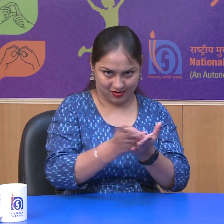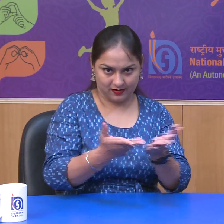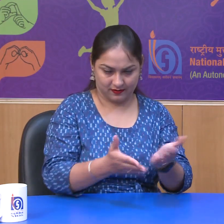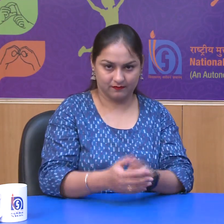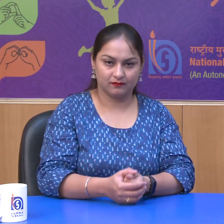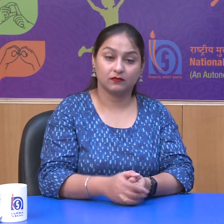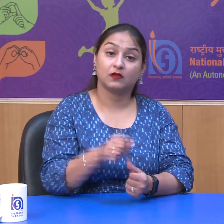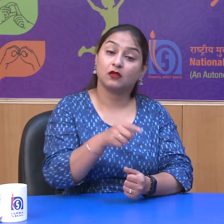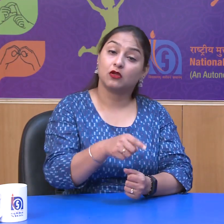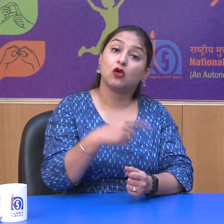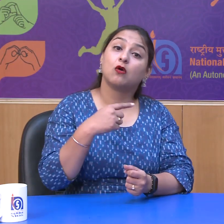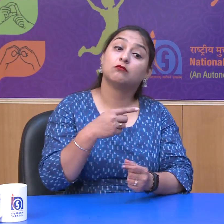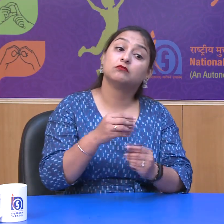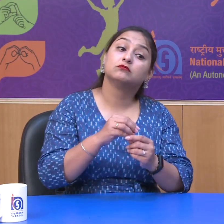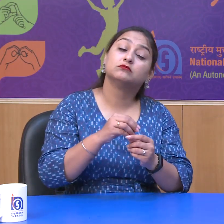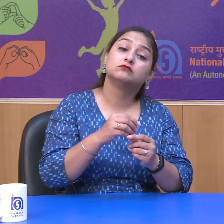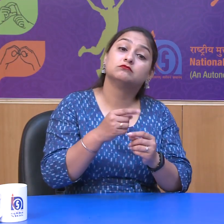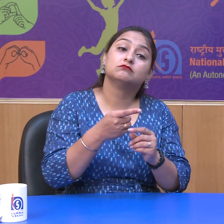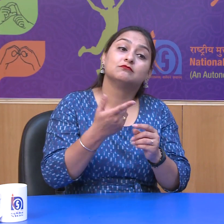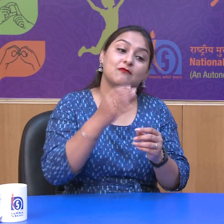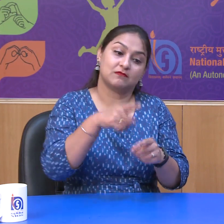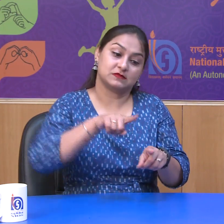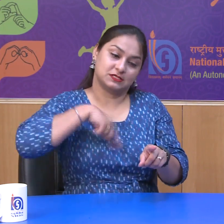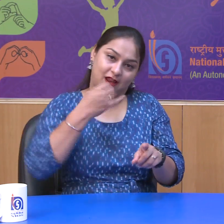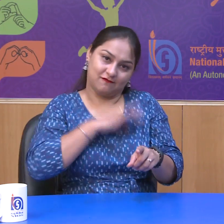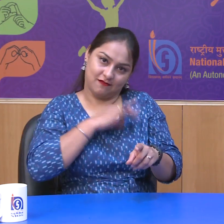It can also be classified as commercial farming.